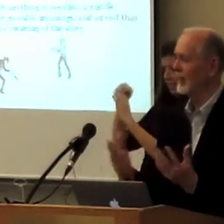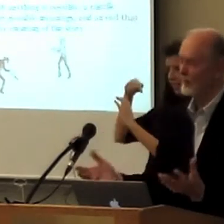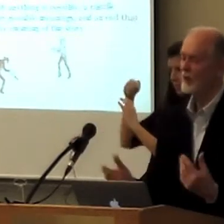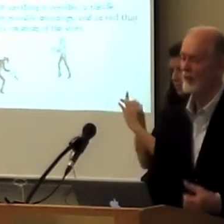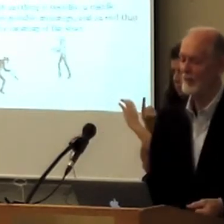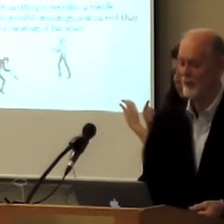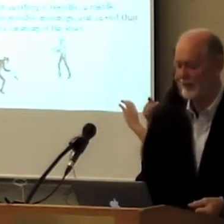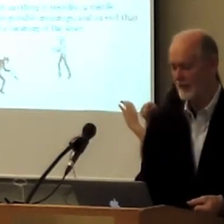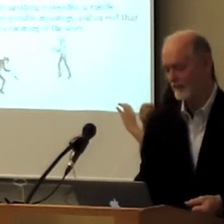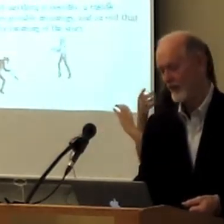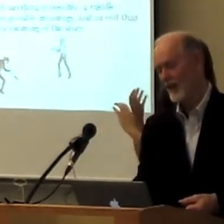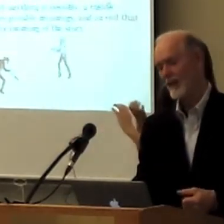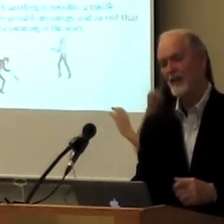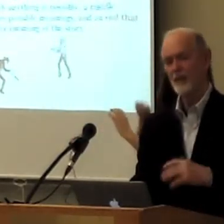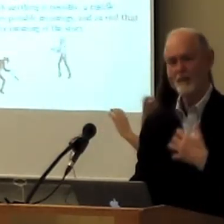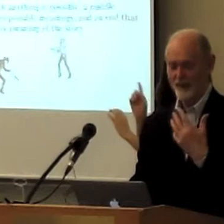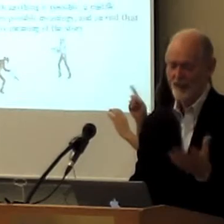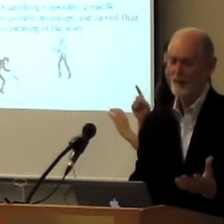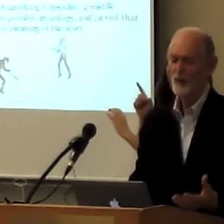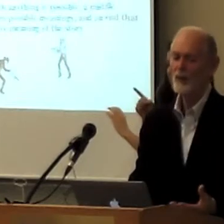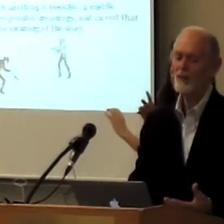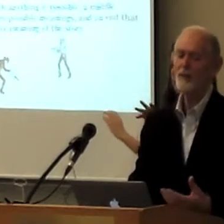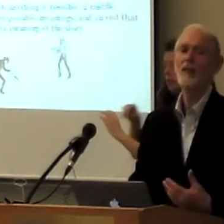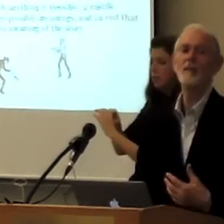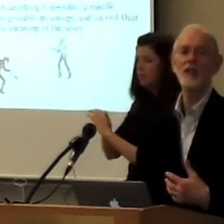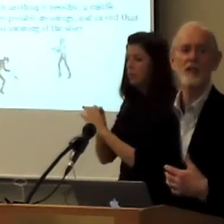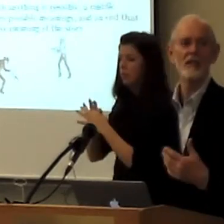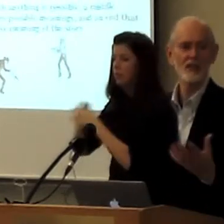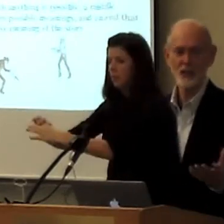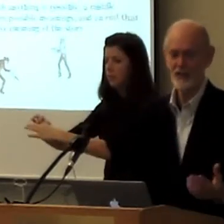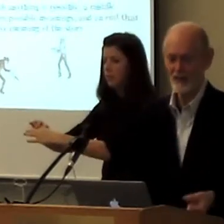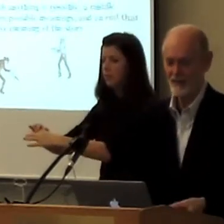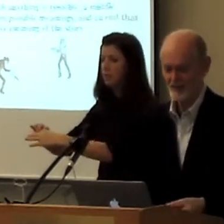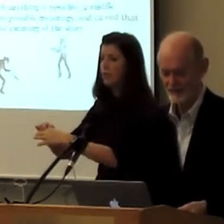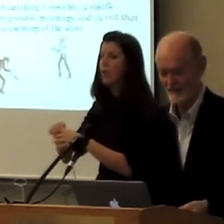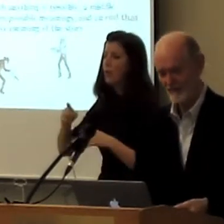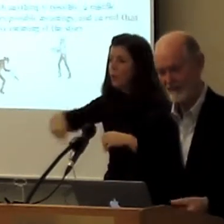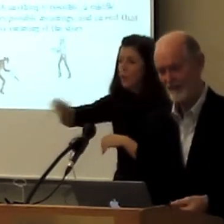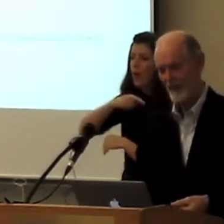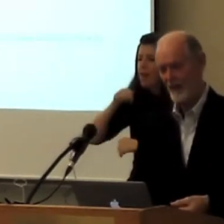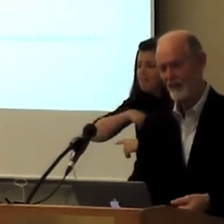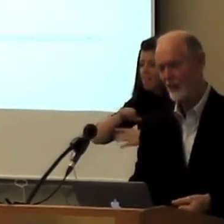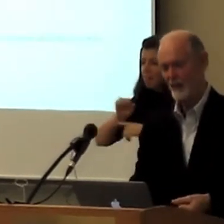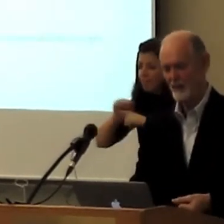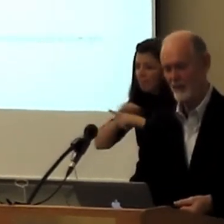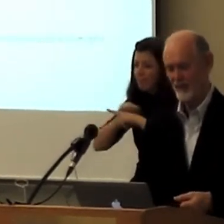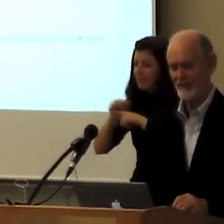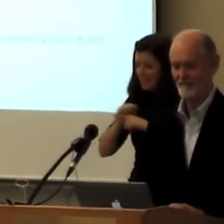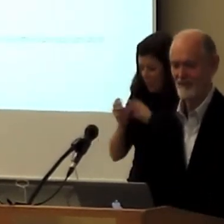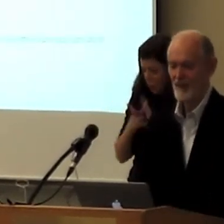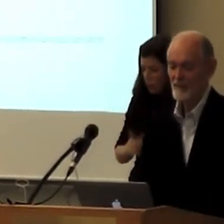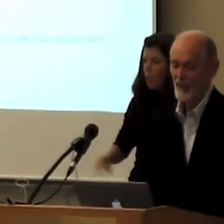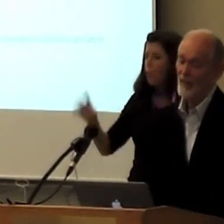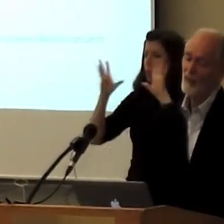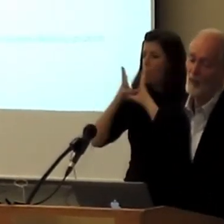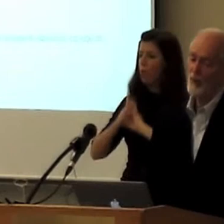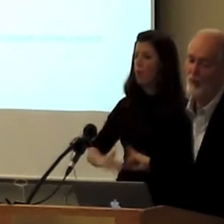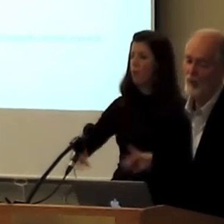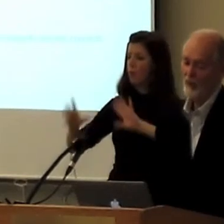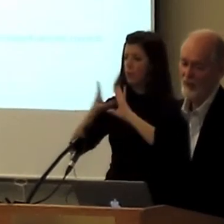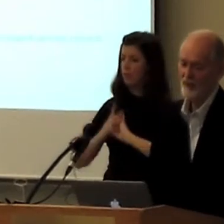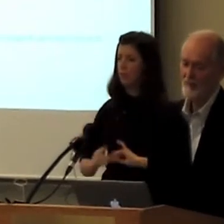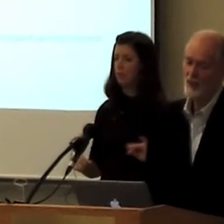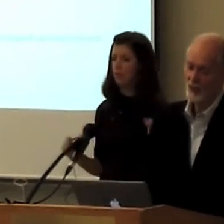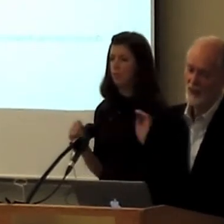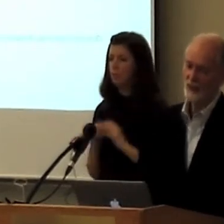of something, the emotional importance. So we all have to become teachers as storytellers, to coin a phrase. Now, when